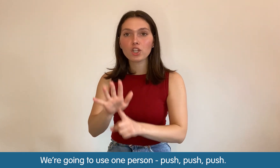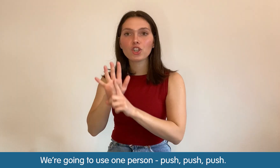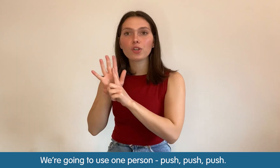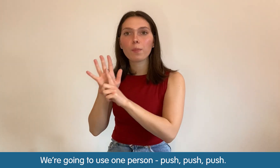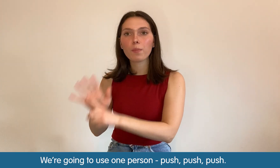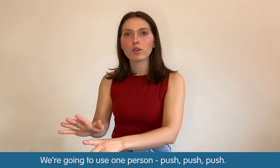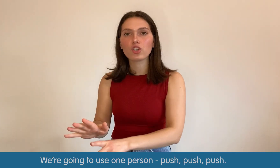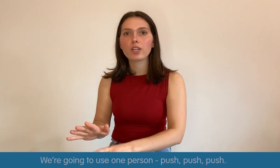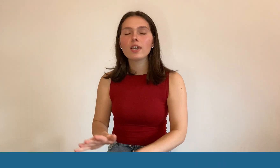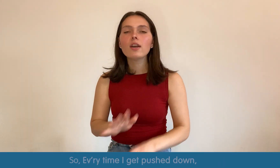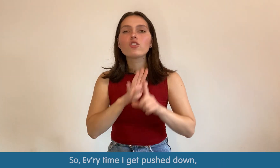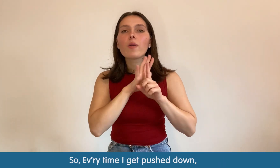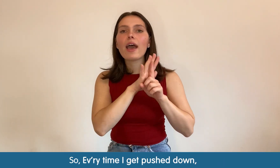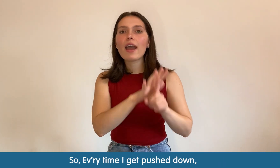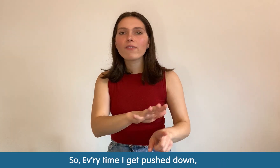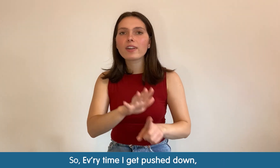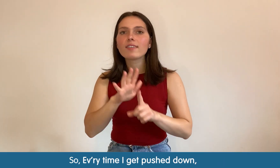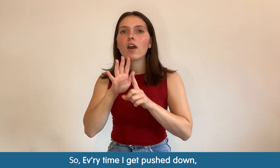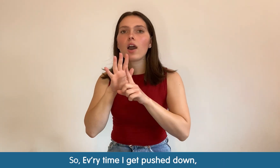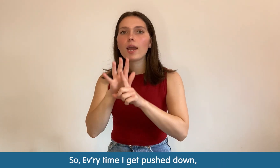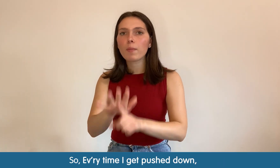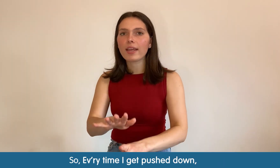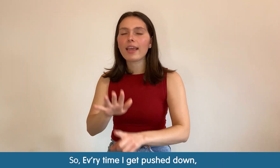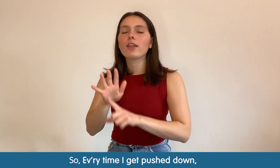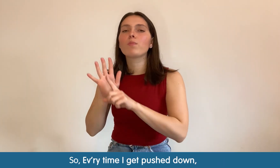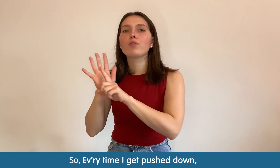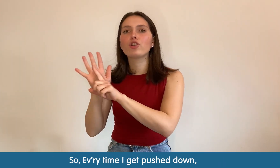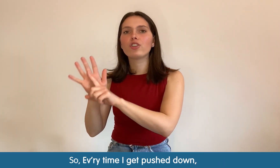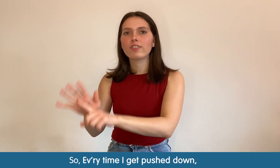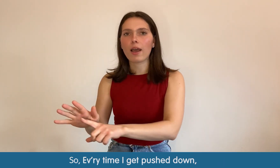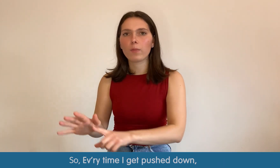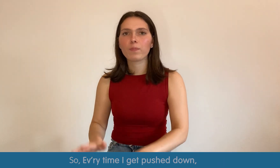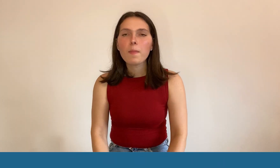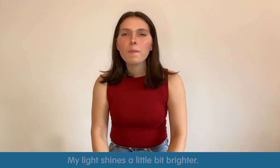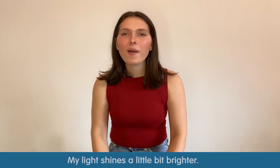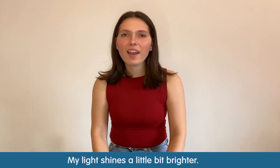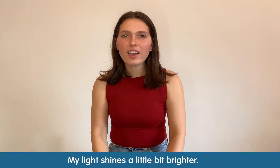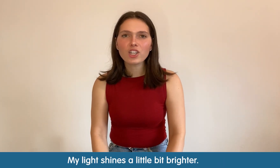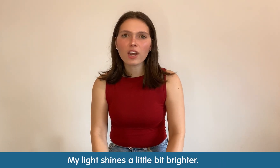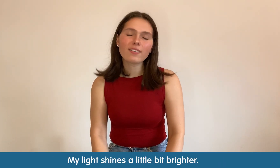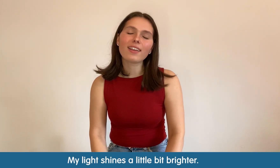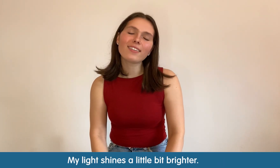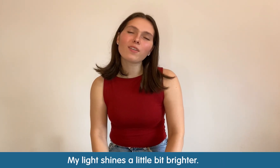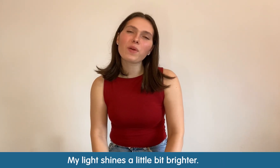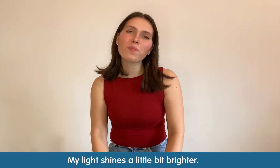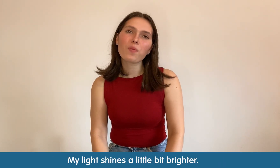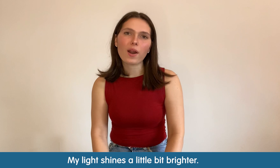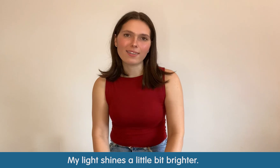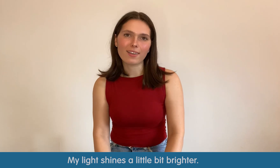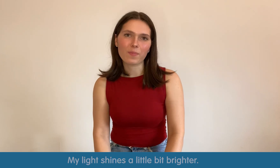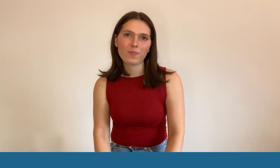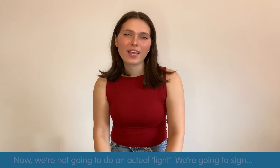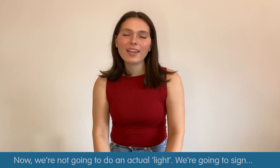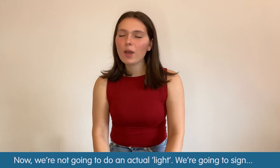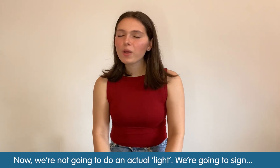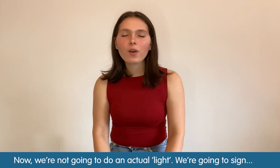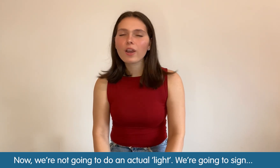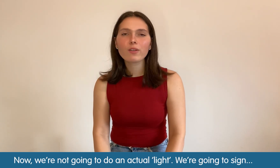push, push. So every time I get pushed down. My light shines a little bit brighter. Now we're not going to do